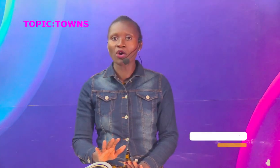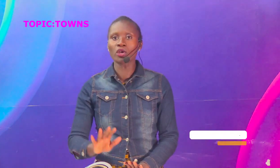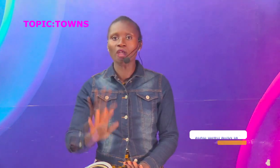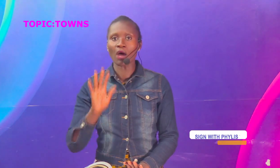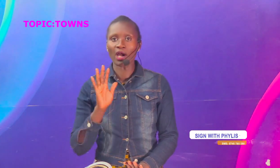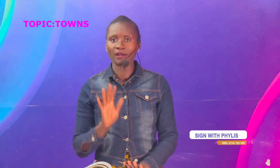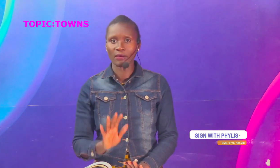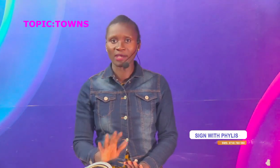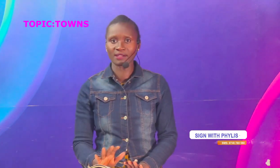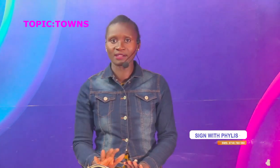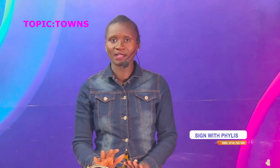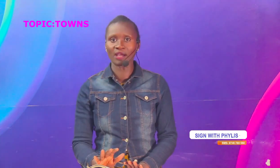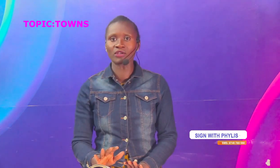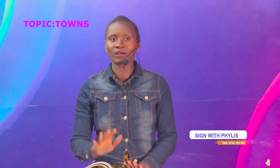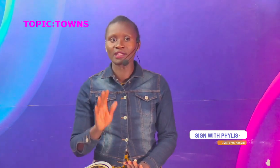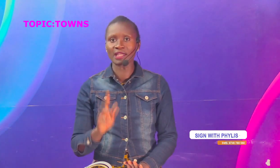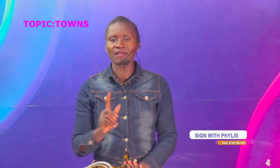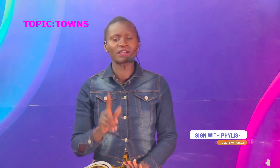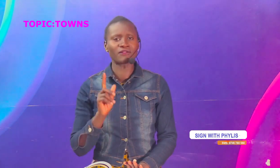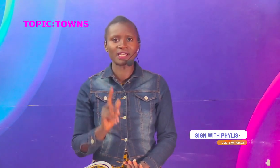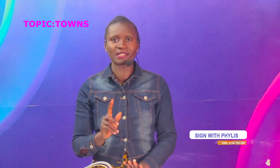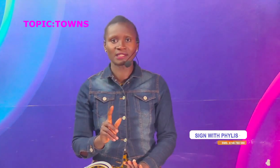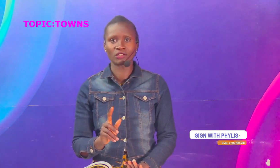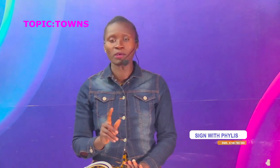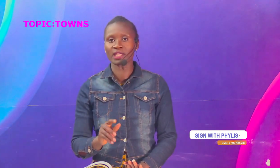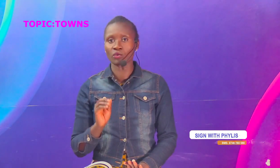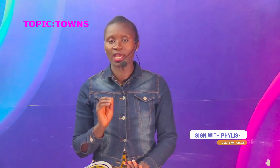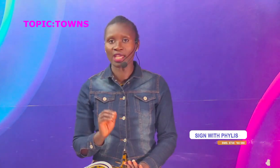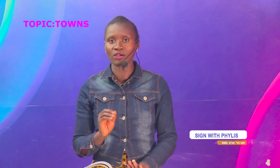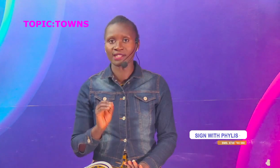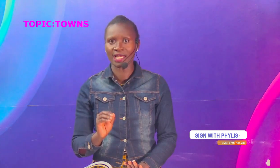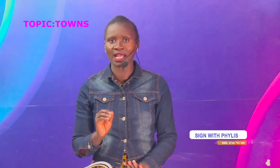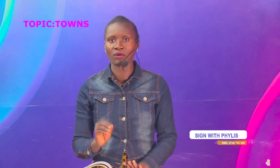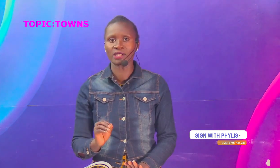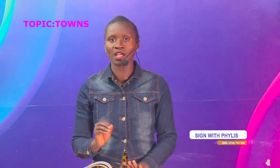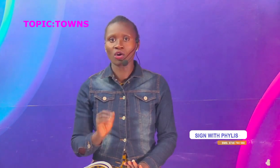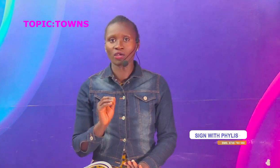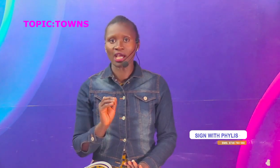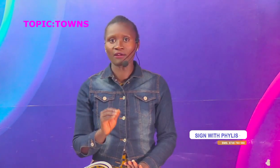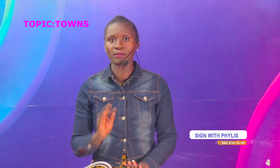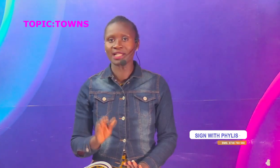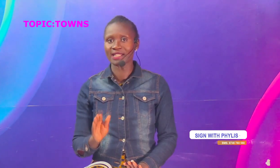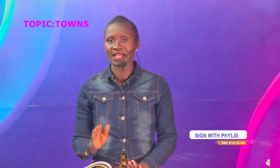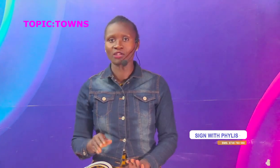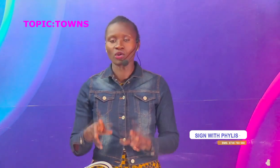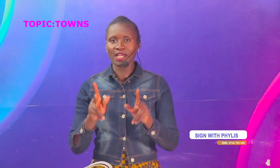our alphabets, on the first topic that we had on sign language on alphabet, letter K. So letter